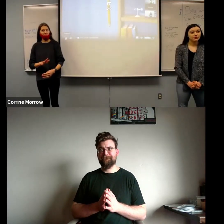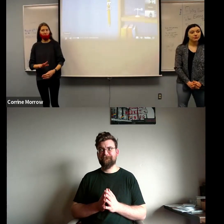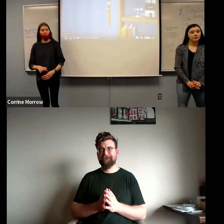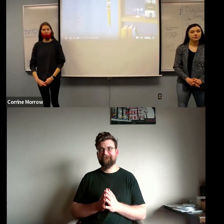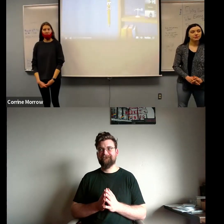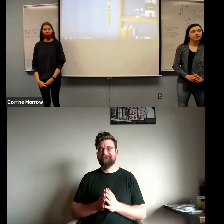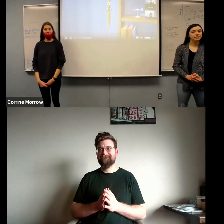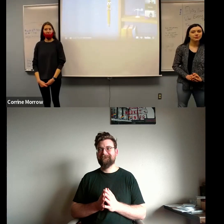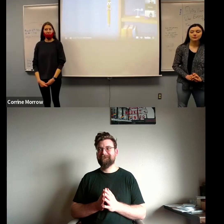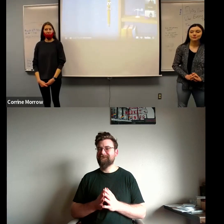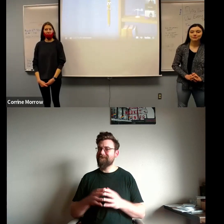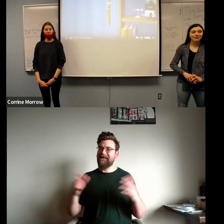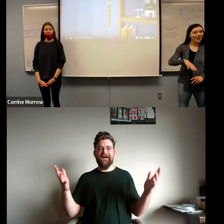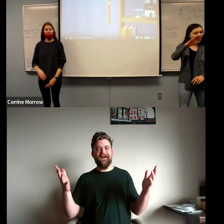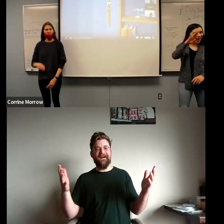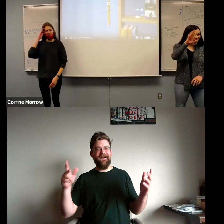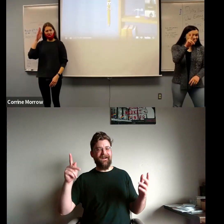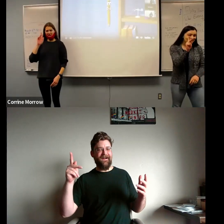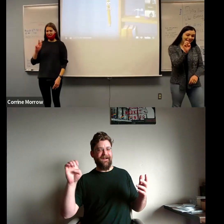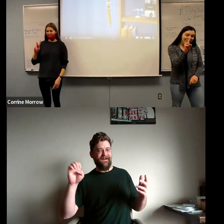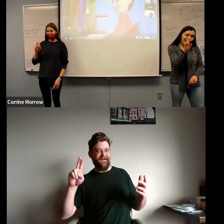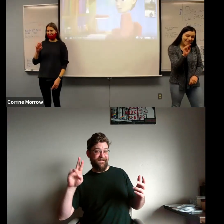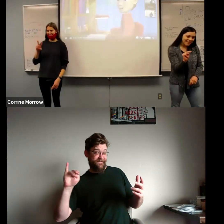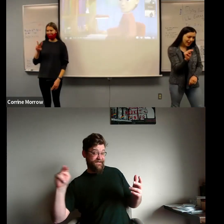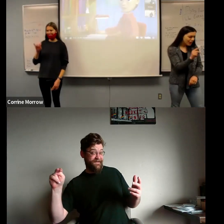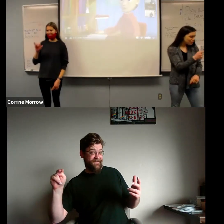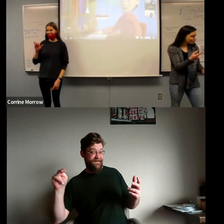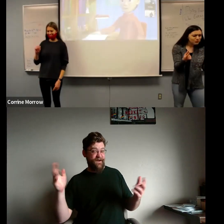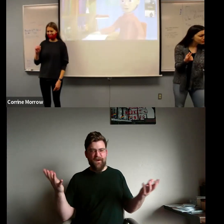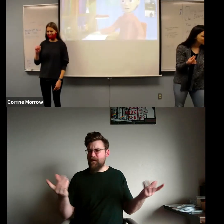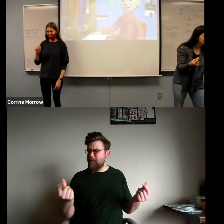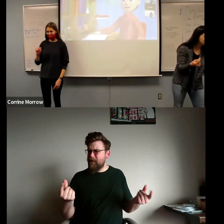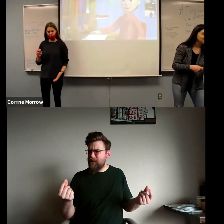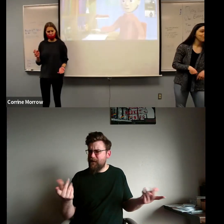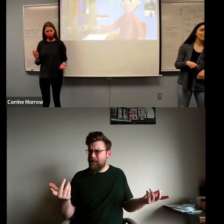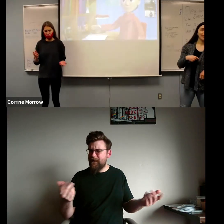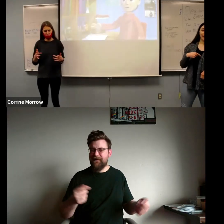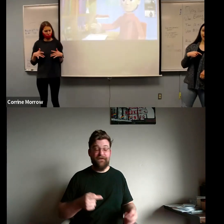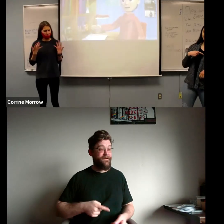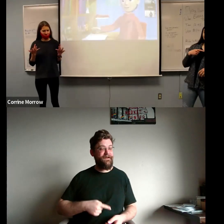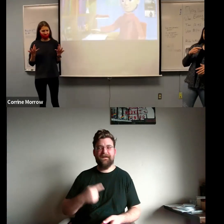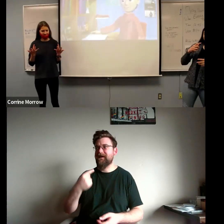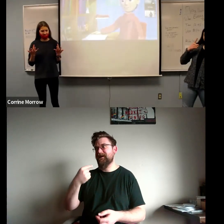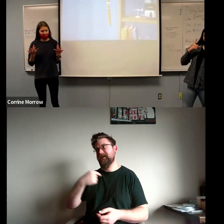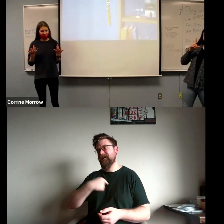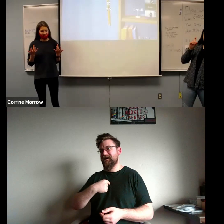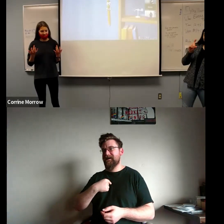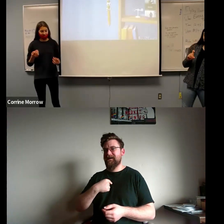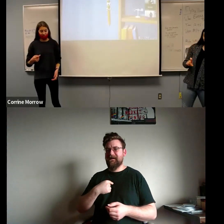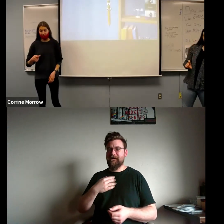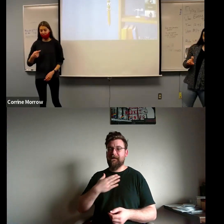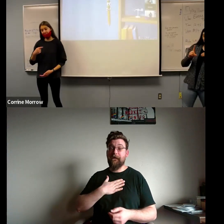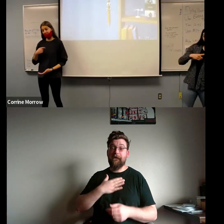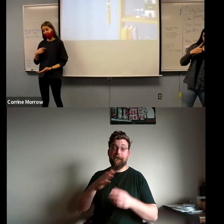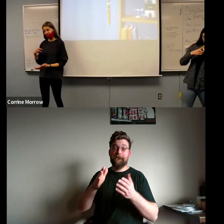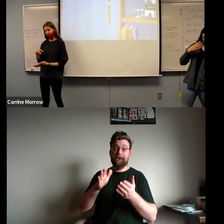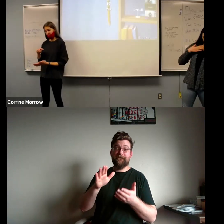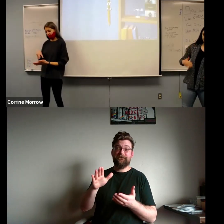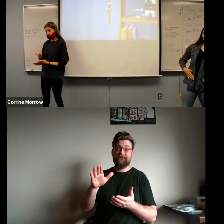Hey, Kevin! What are you doing? I'm studying for a test over the body. I don't see a body. It